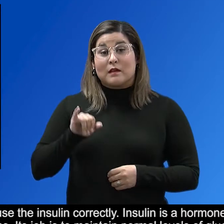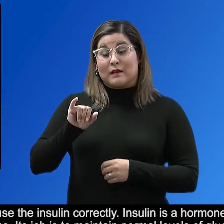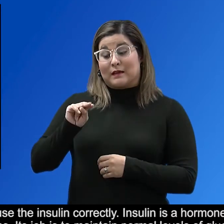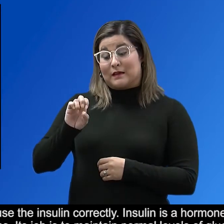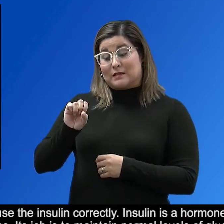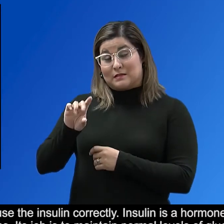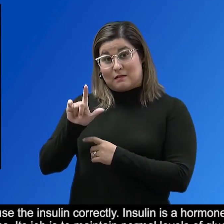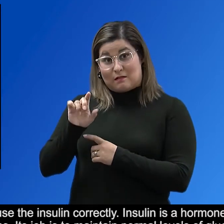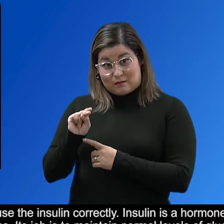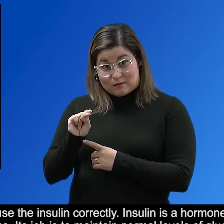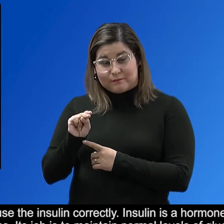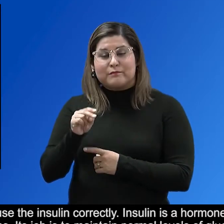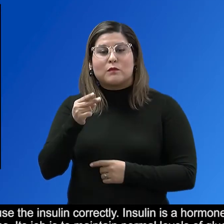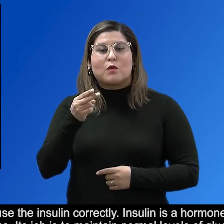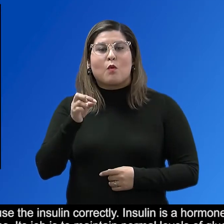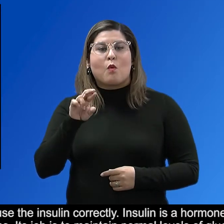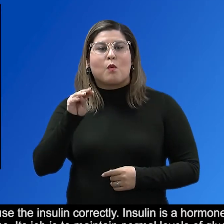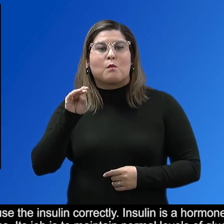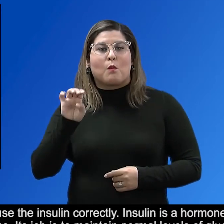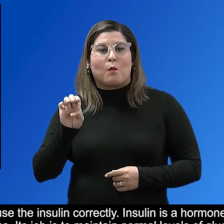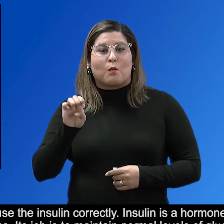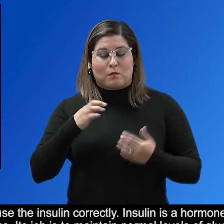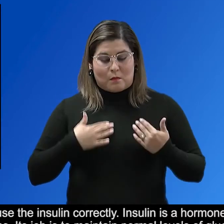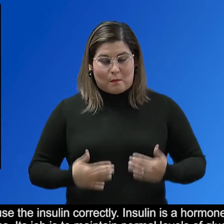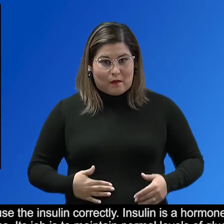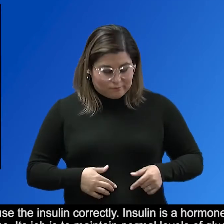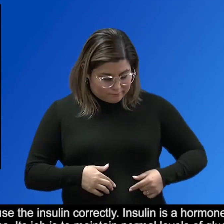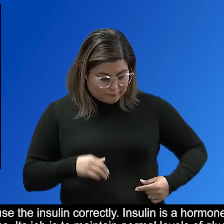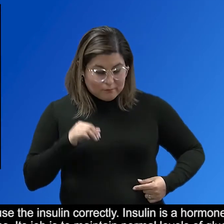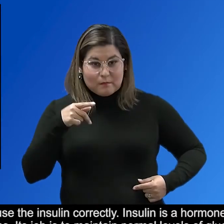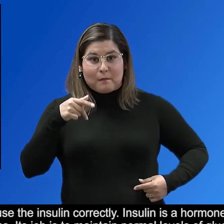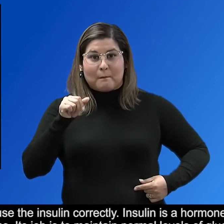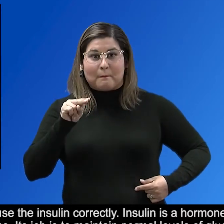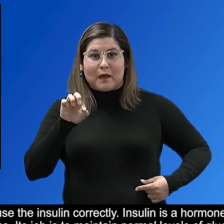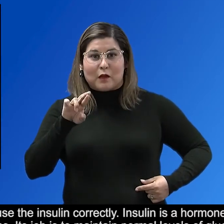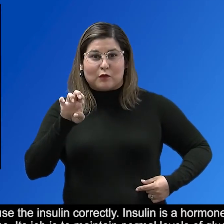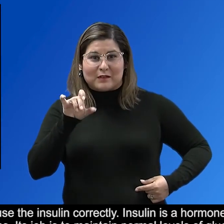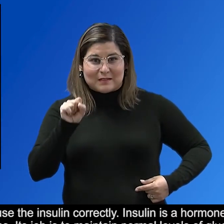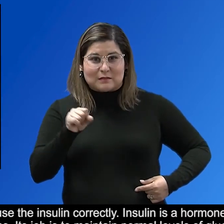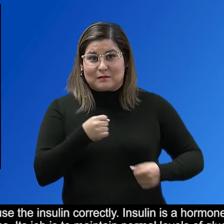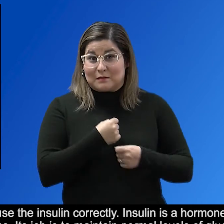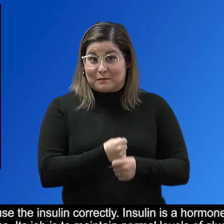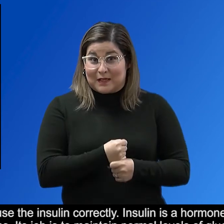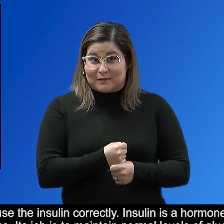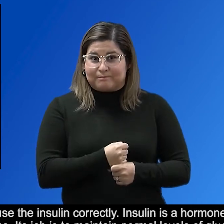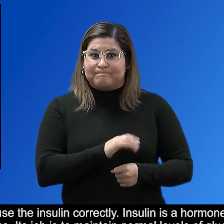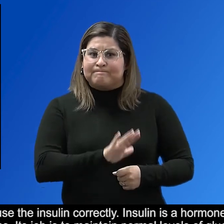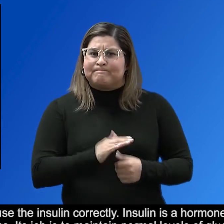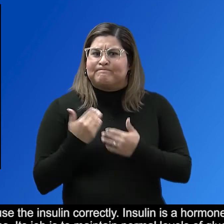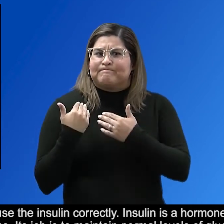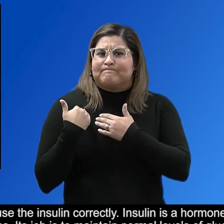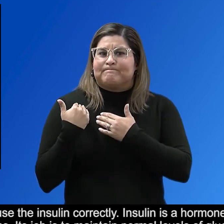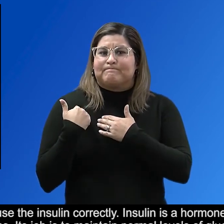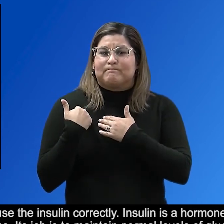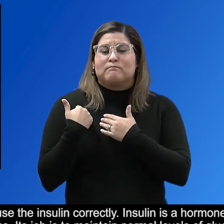Insulin is a hormone produced by the pancreas. Its job is to maintain